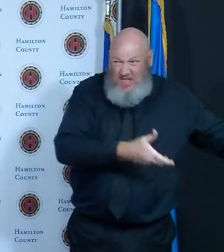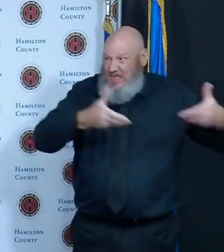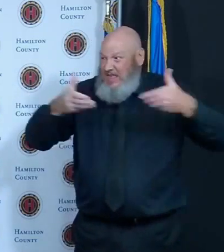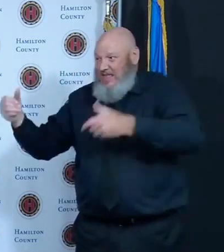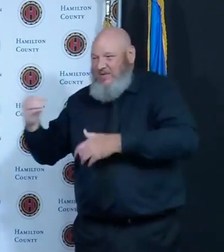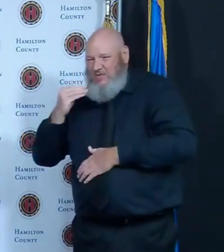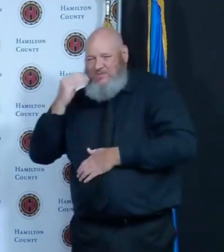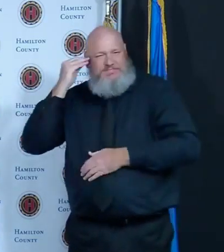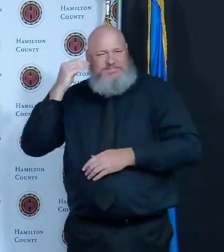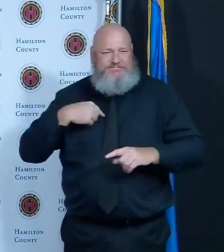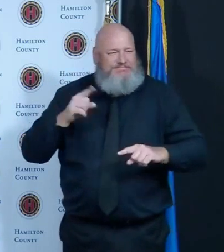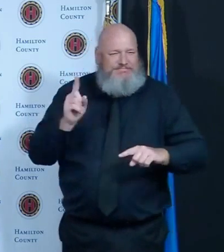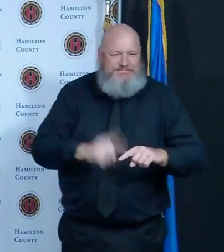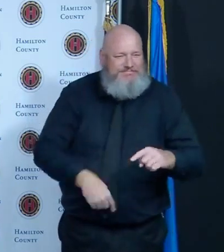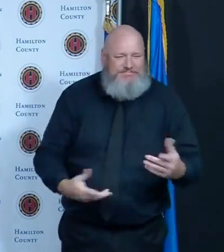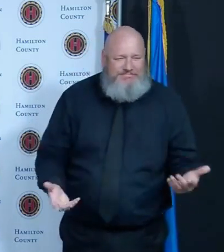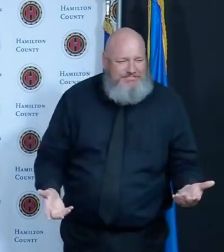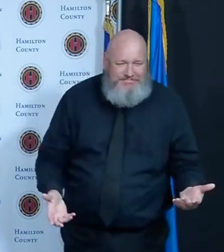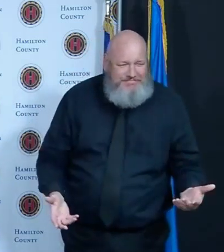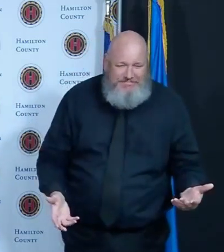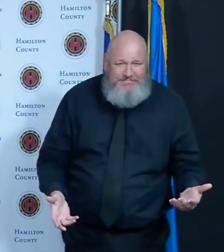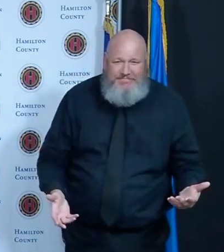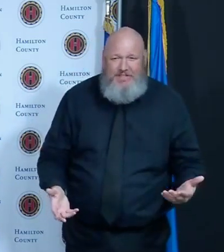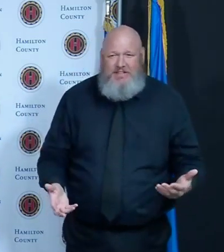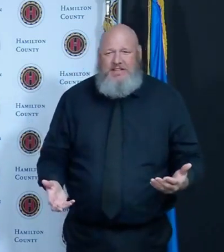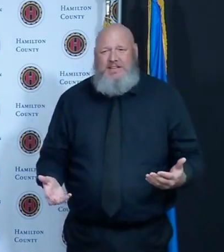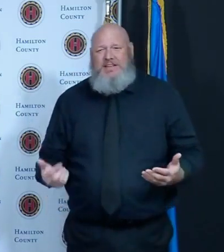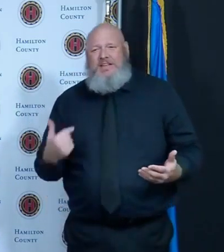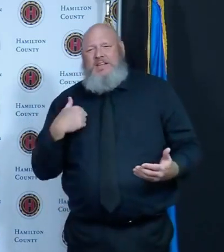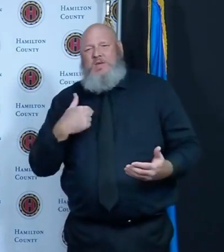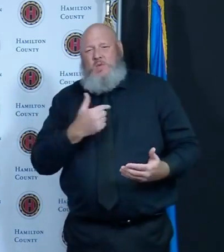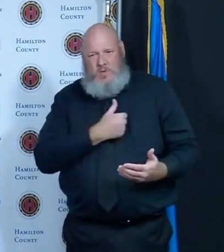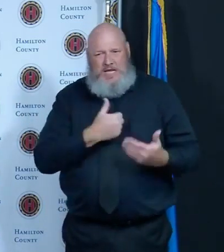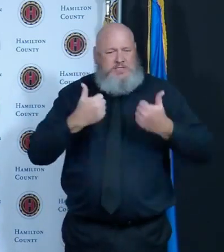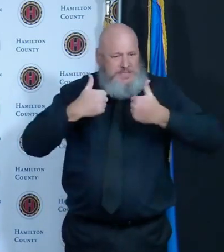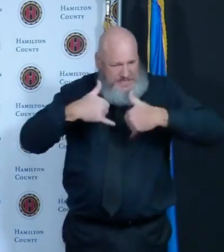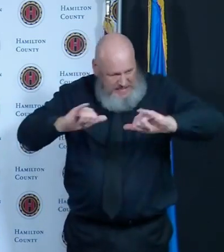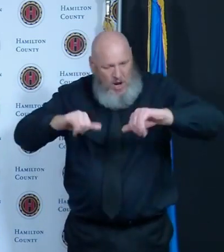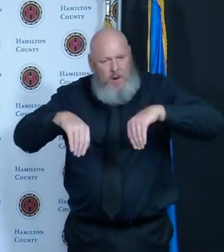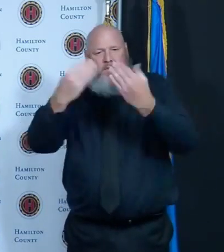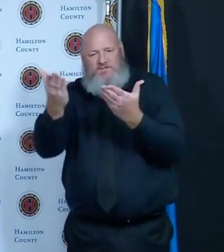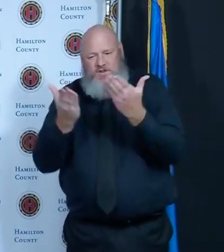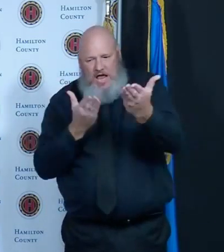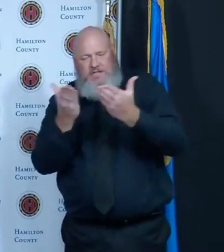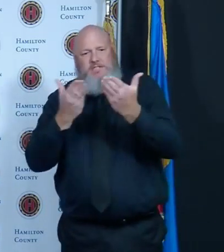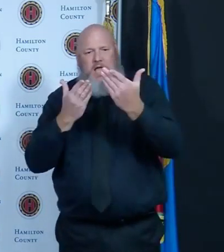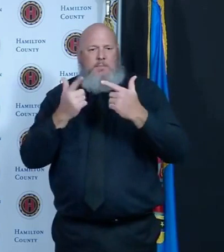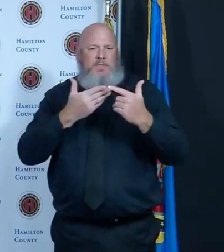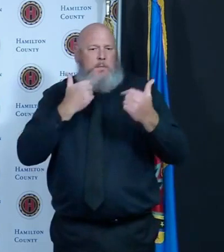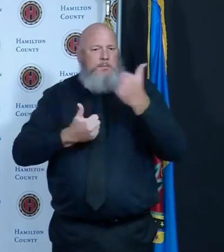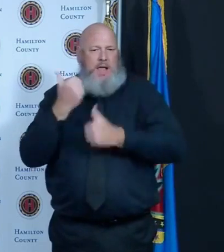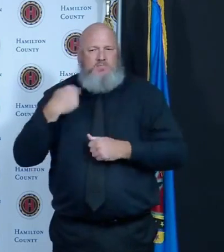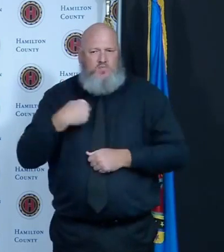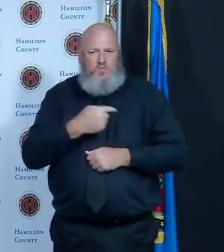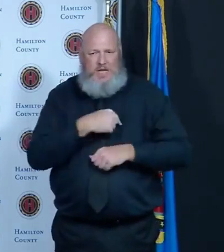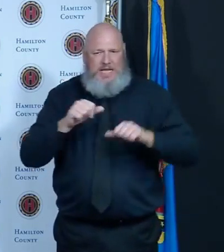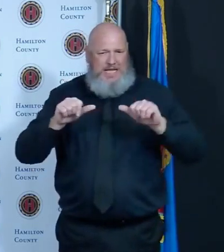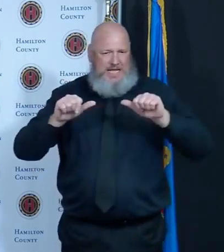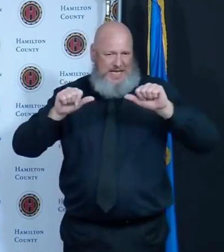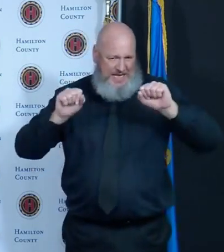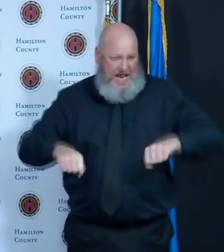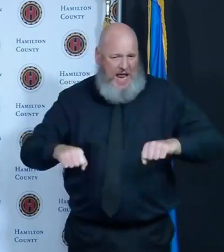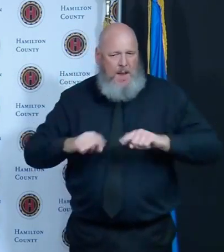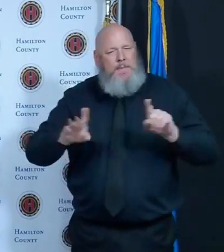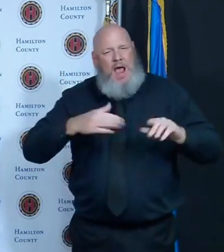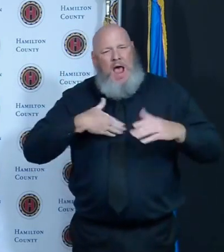service our great clients who have been very supportive during this time and been part of the process. So I'm fortunate to be part of the